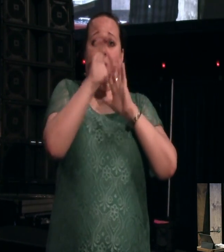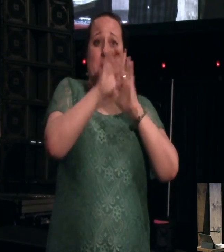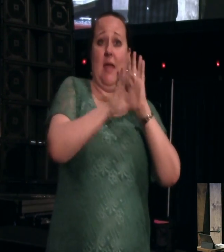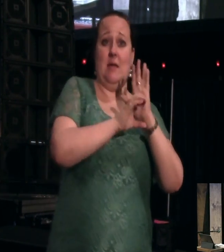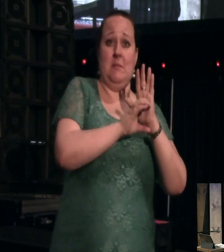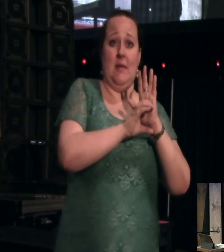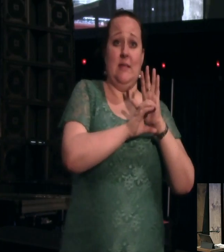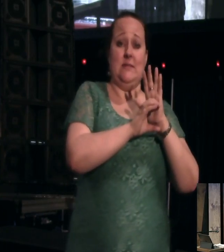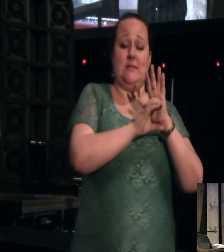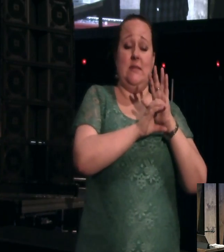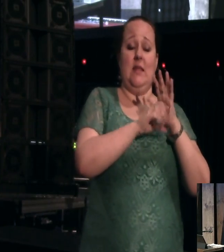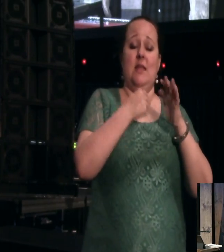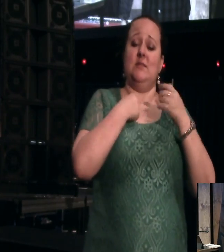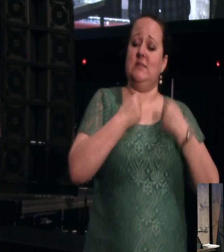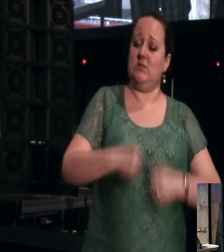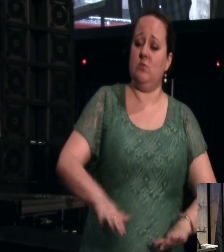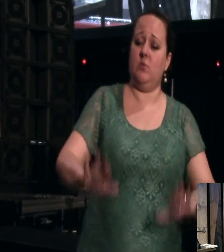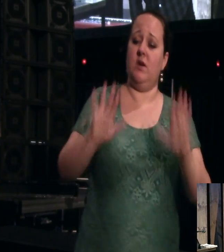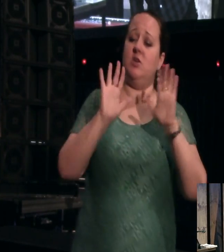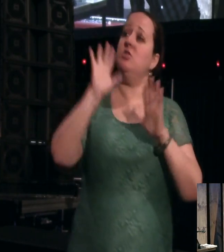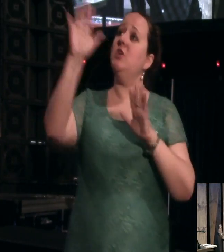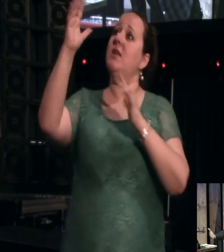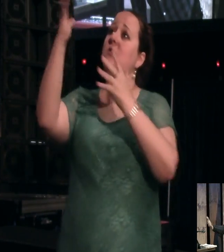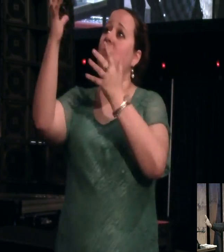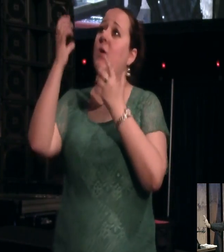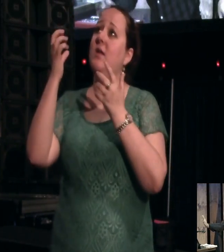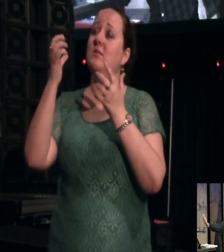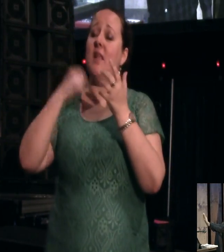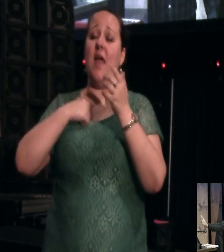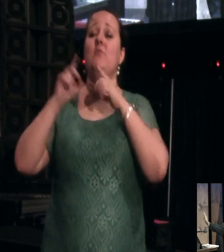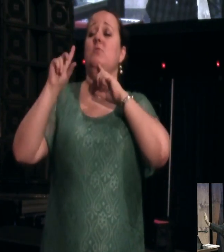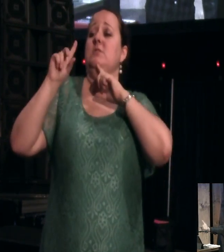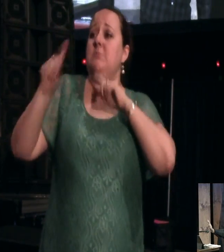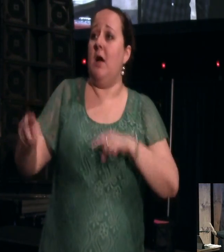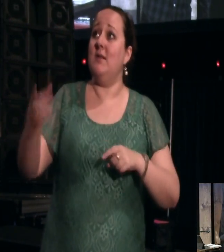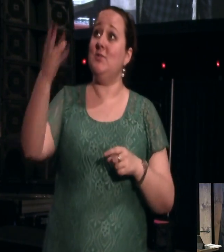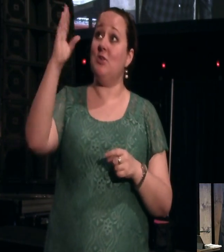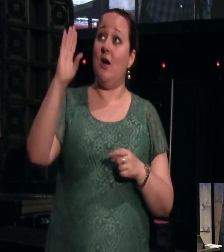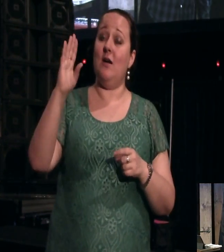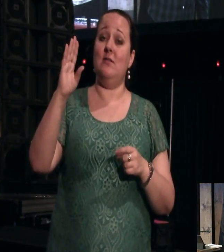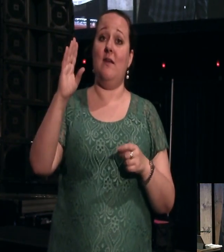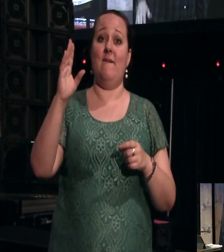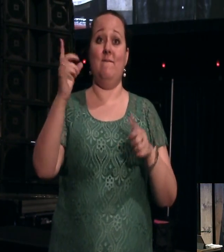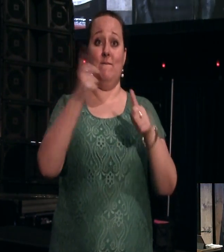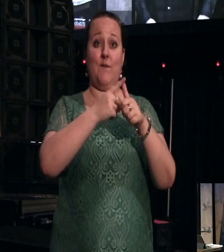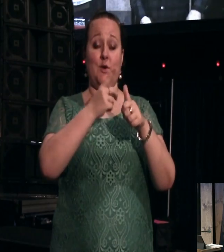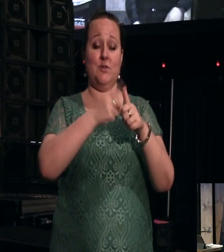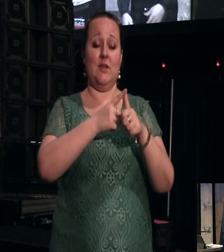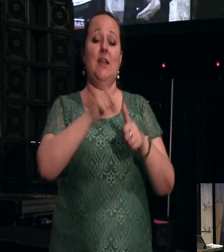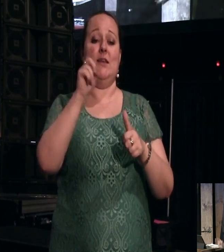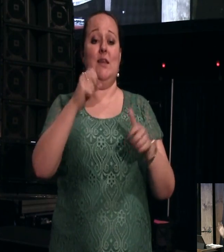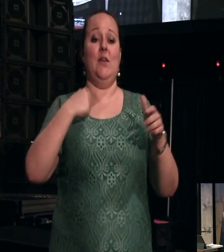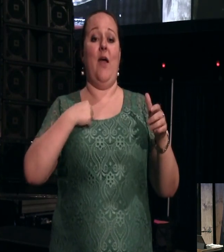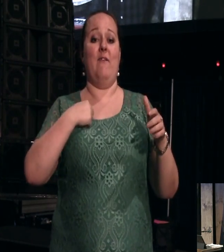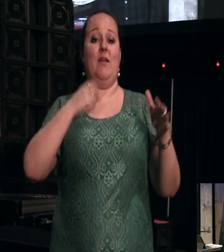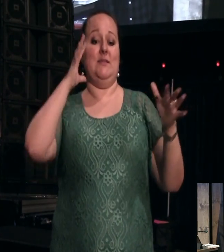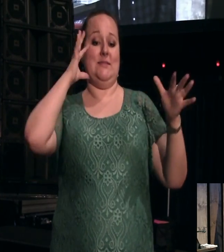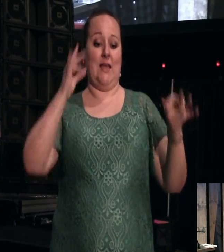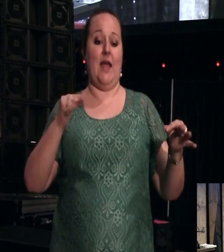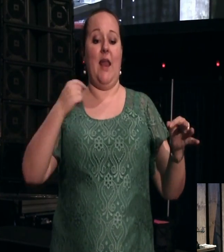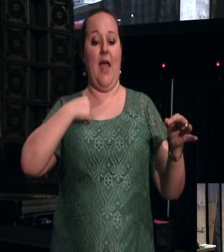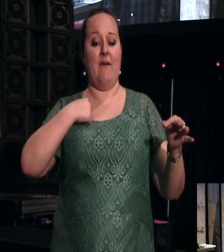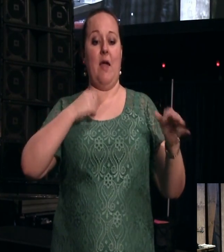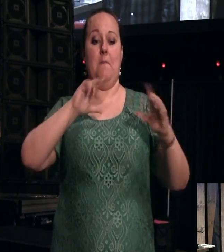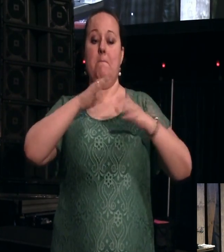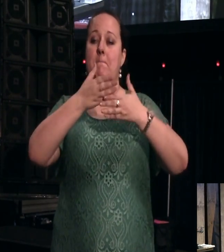to him, and if you want to keep his commandments, if you want to be surrendered to his will, if you want to have a big response to God, you first have